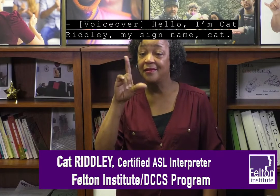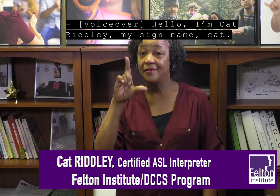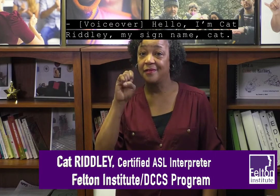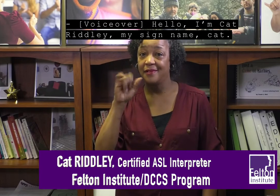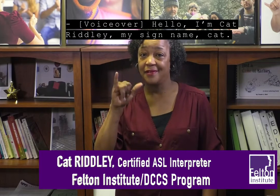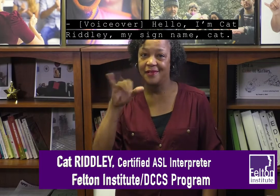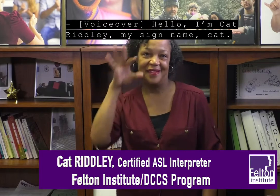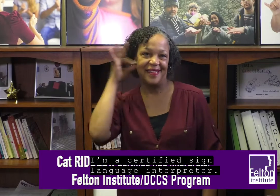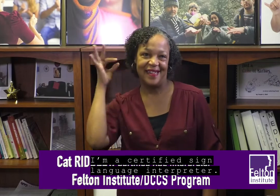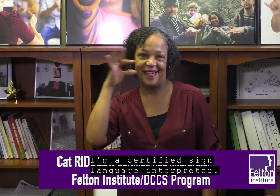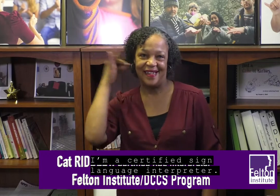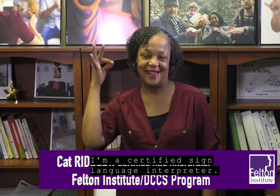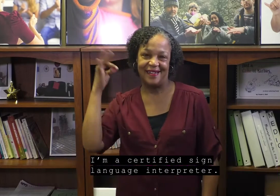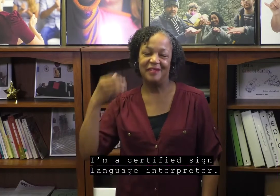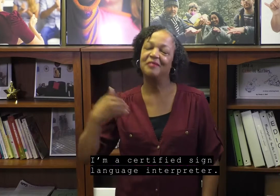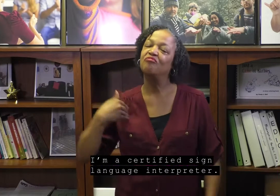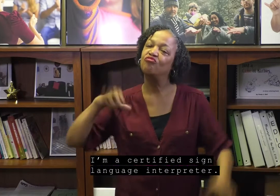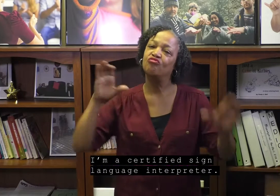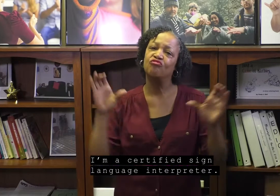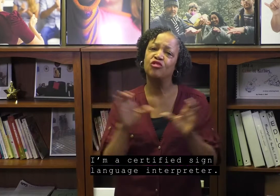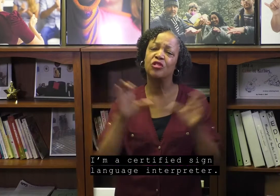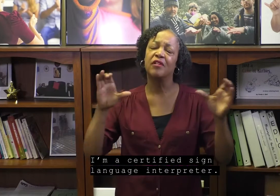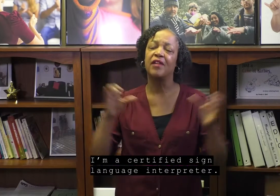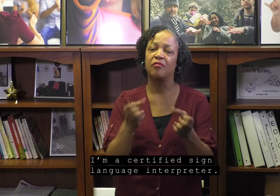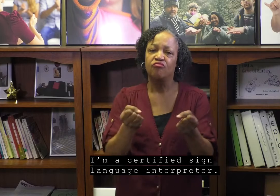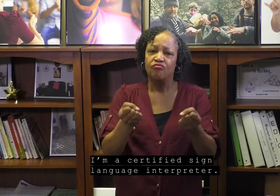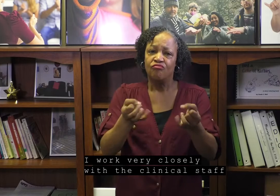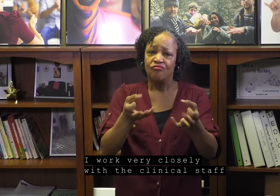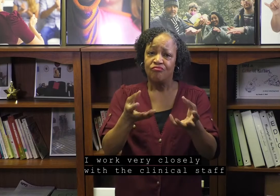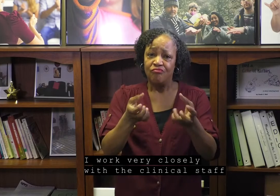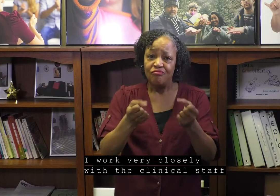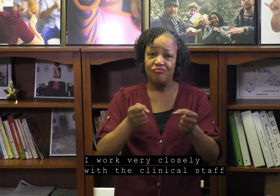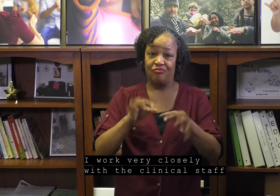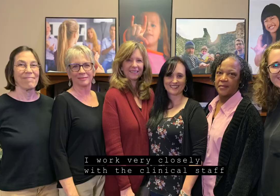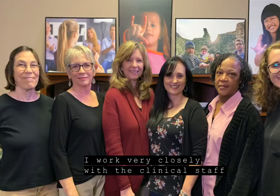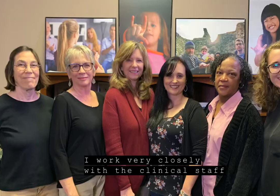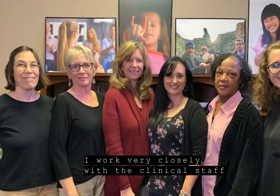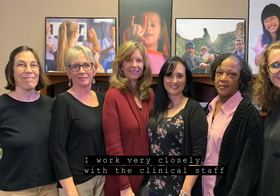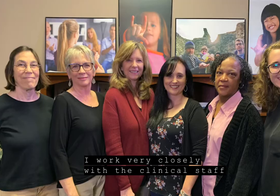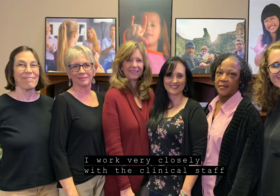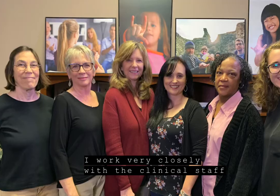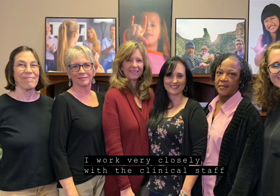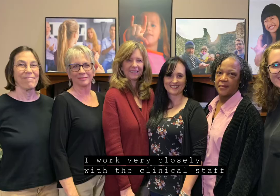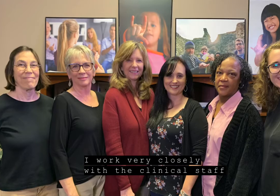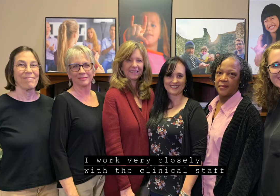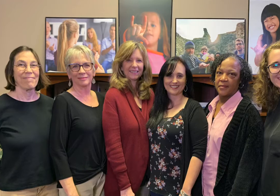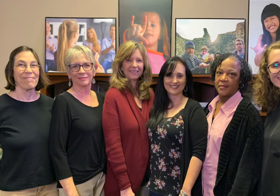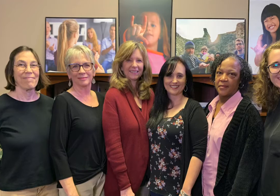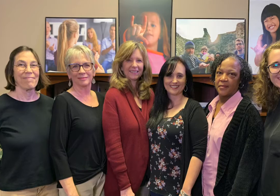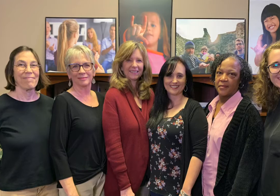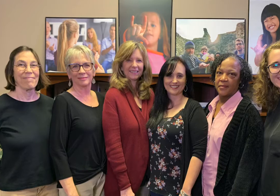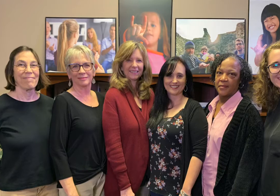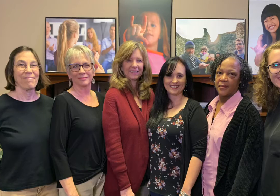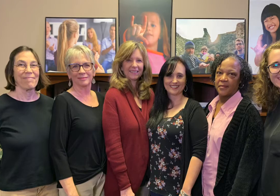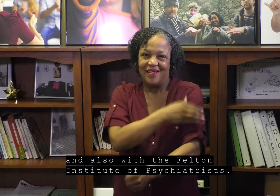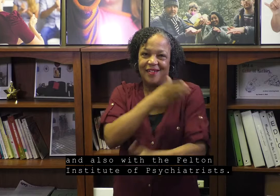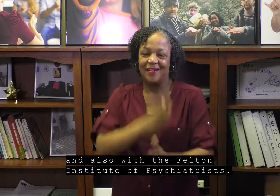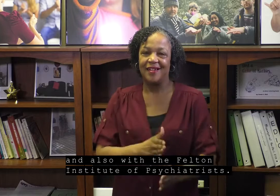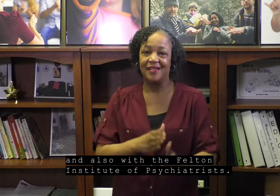Hello, I'm Kat Ridley, my sign name Kat. I'm a certified sign language interpreter. I work very closely with the clinical